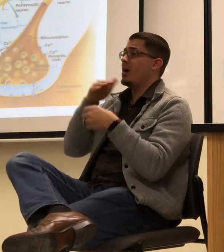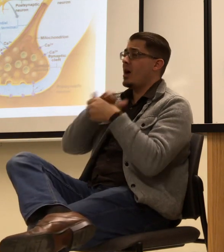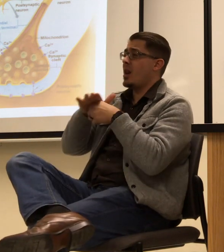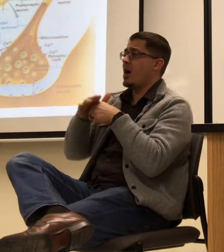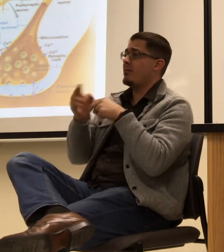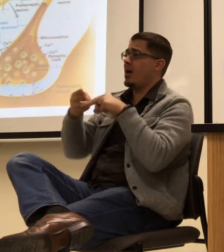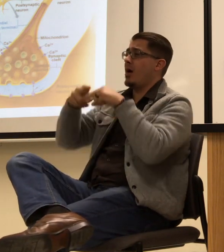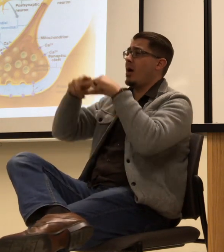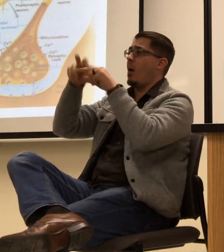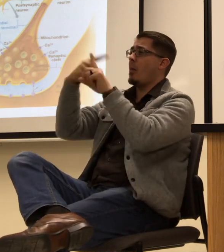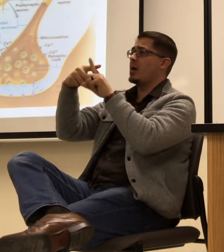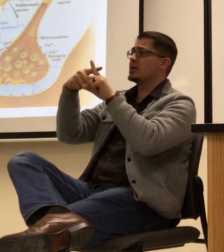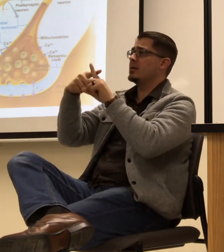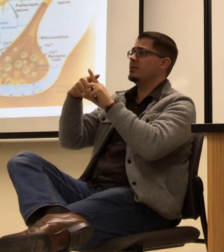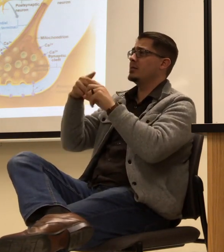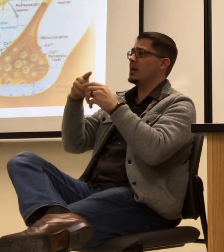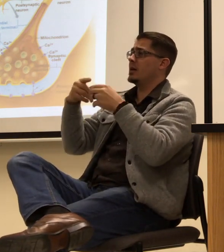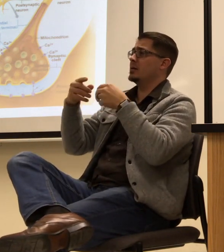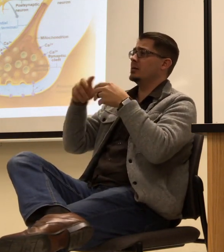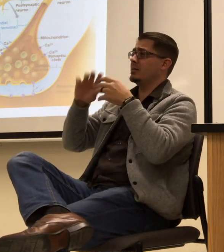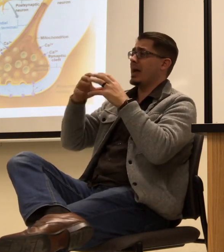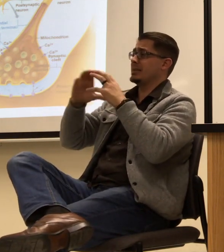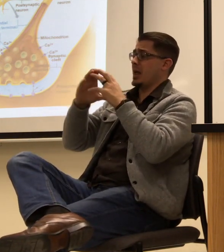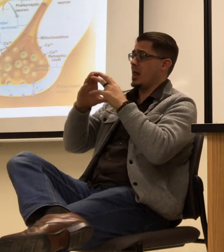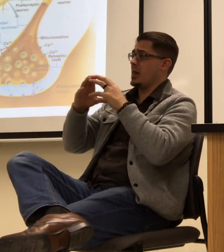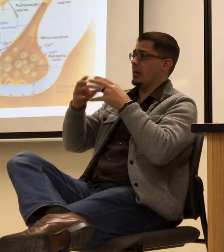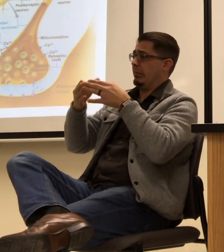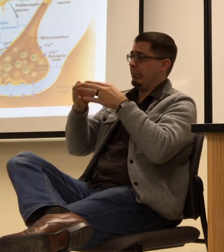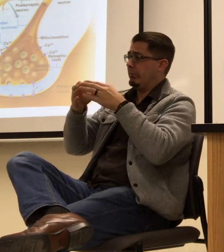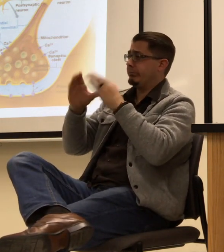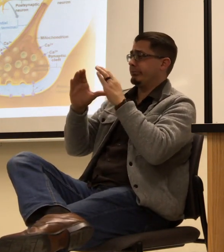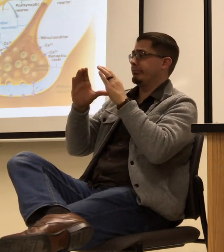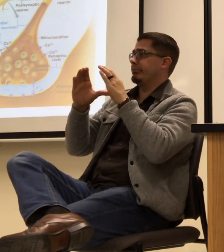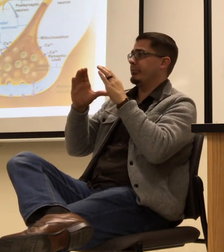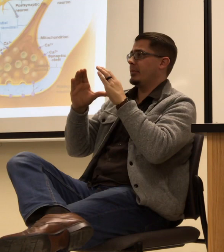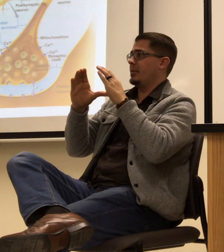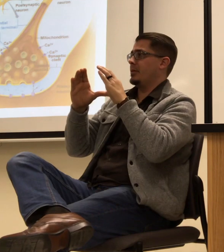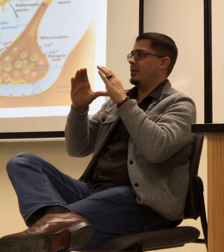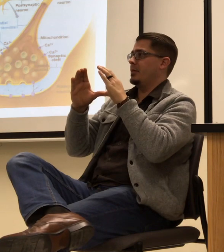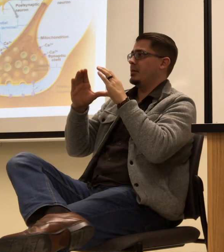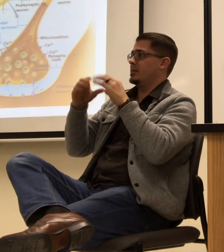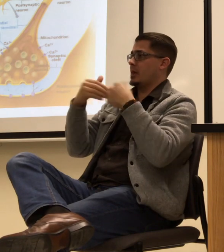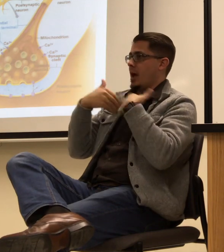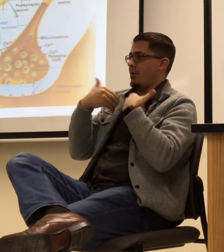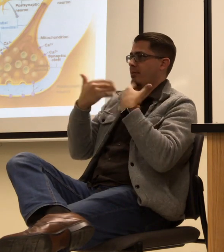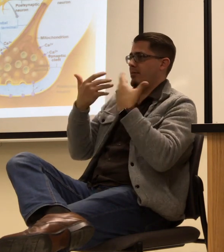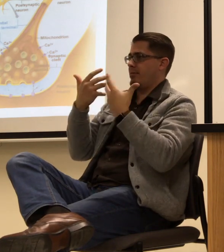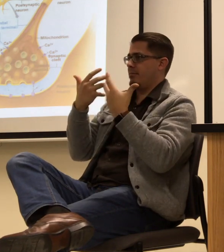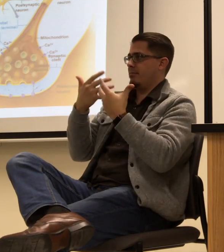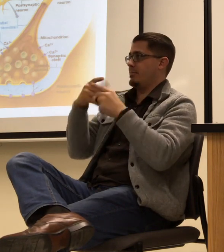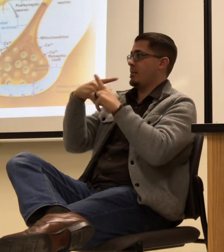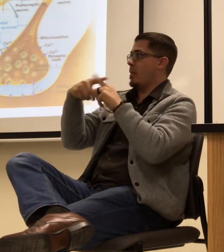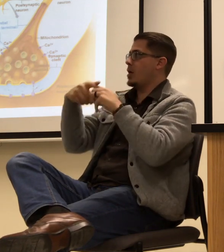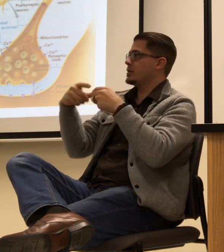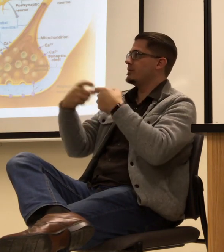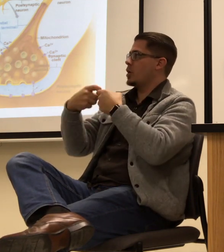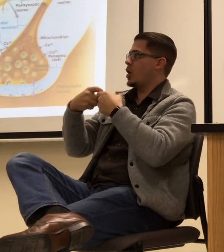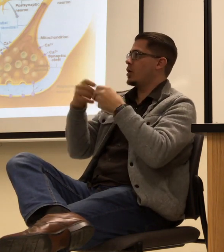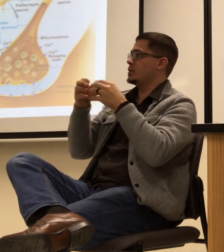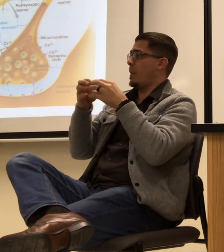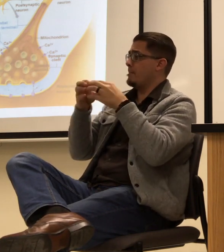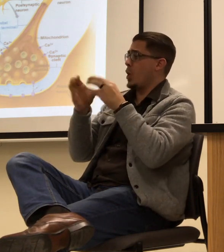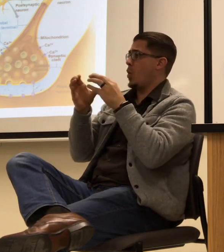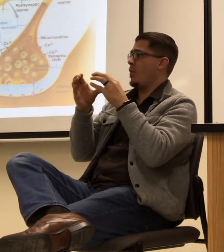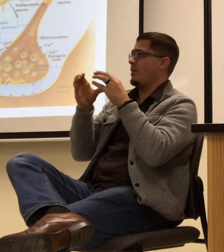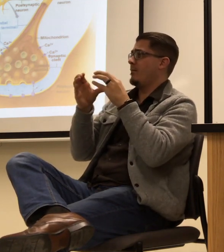positive jolts to like get this cell to have the positive charge to